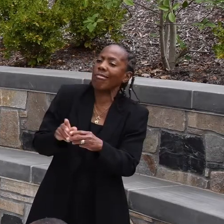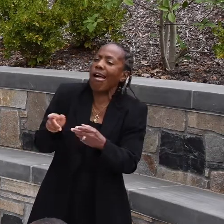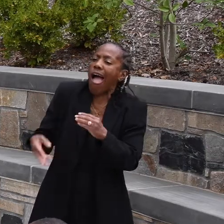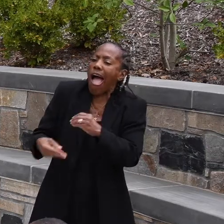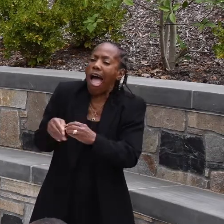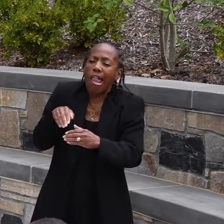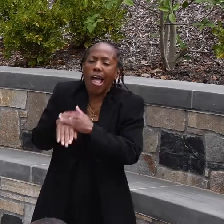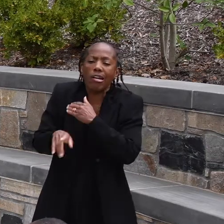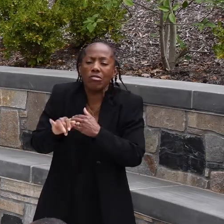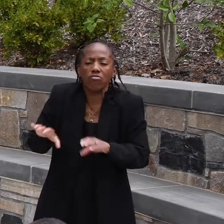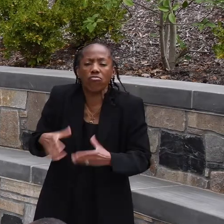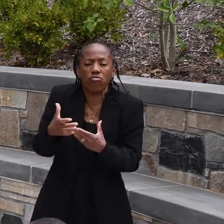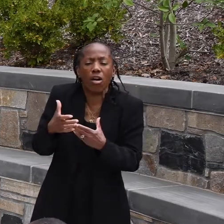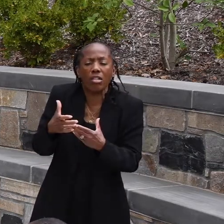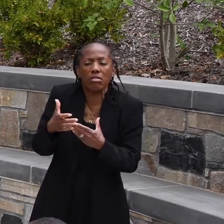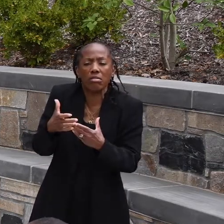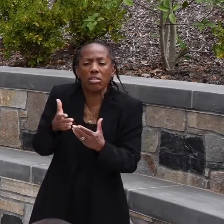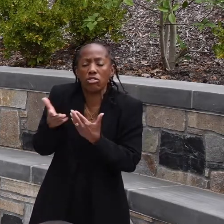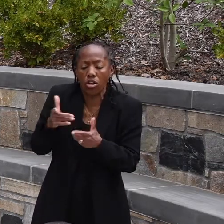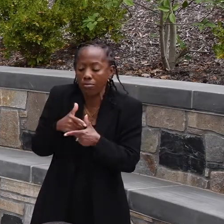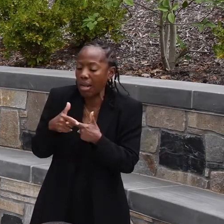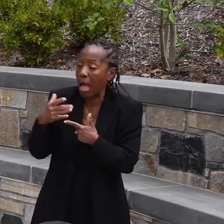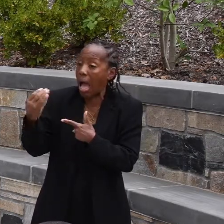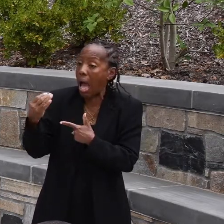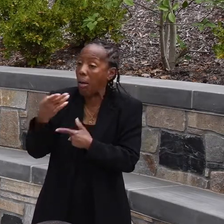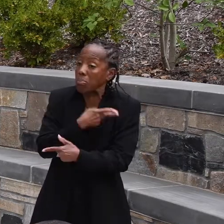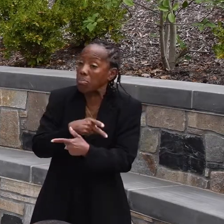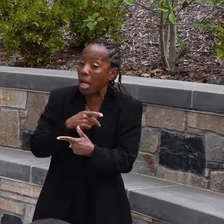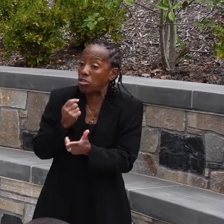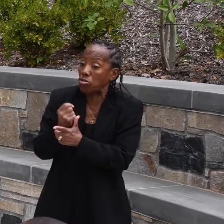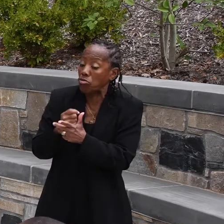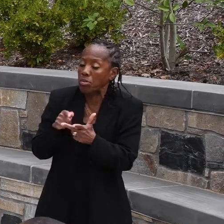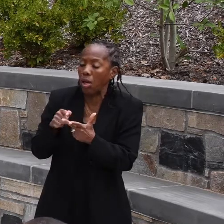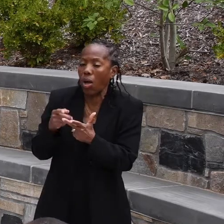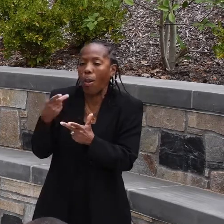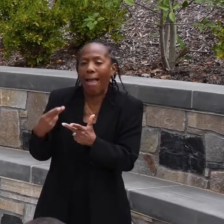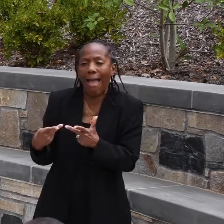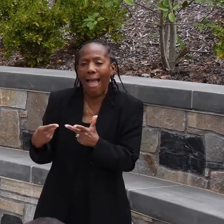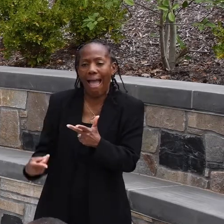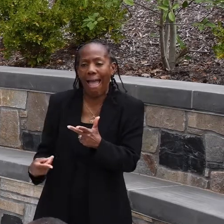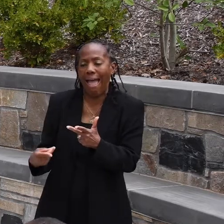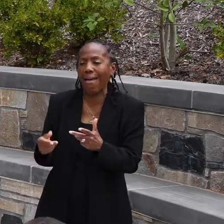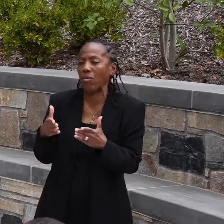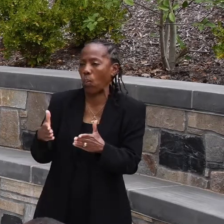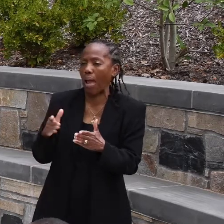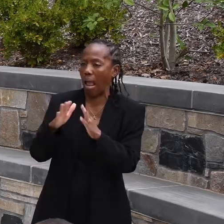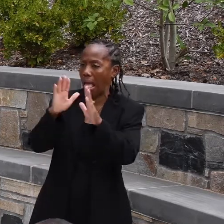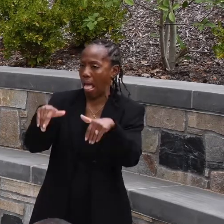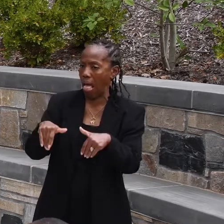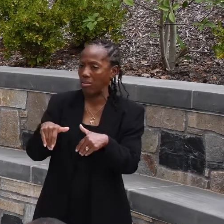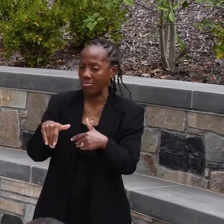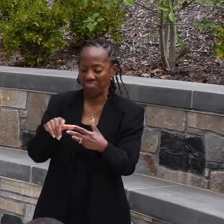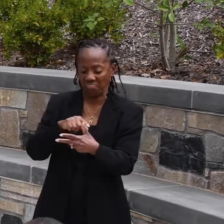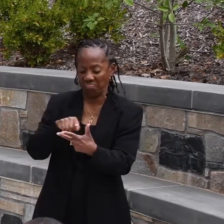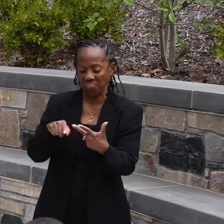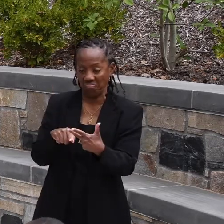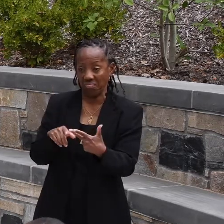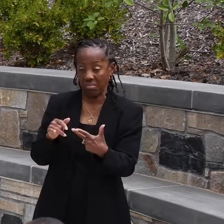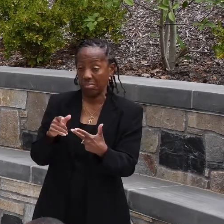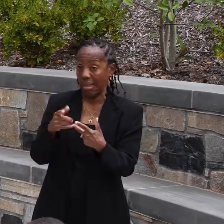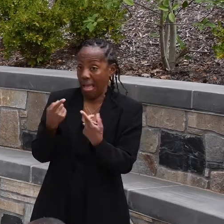to crisis services, outpatient treatments, and halfway houses.